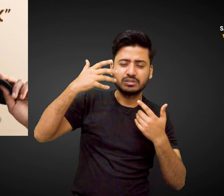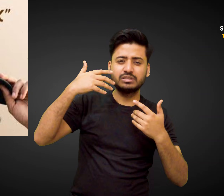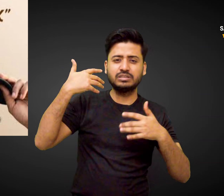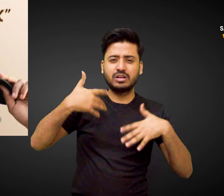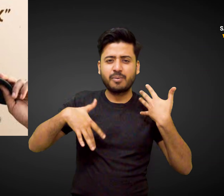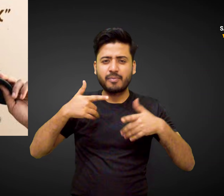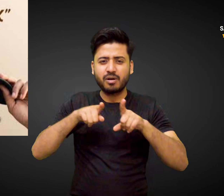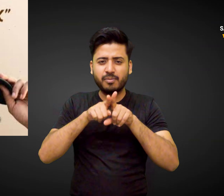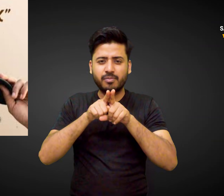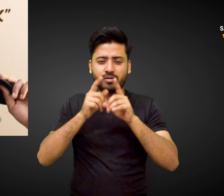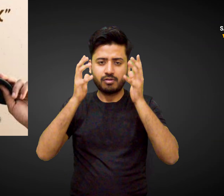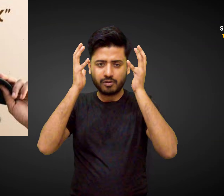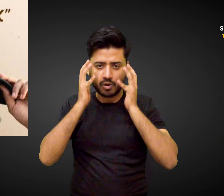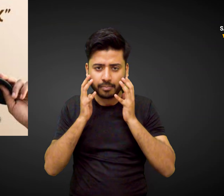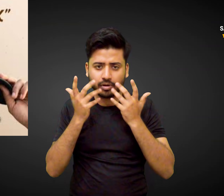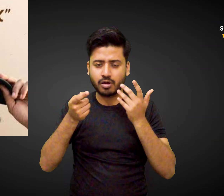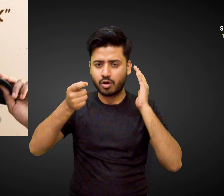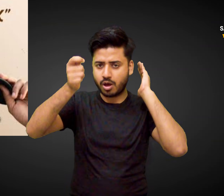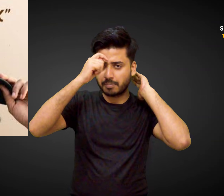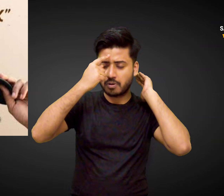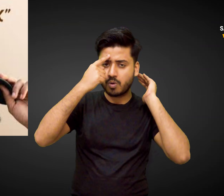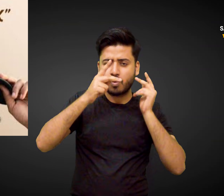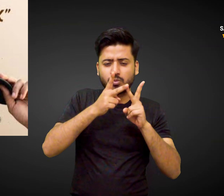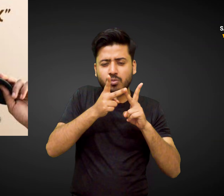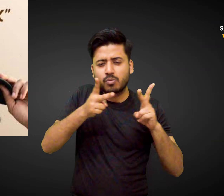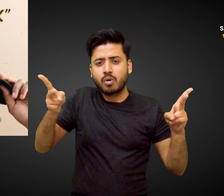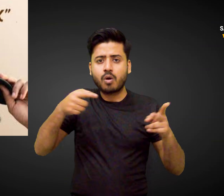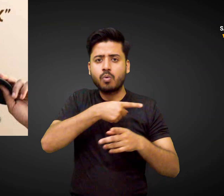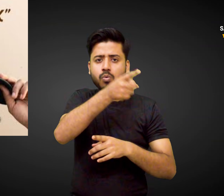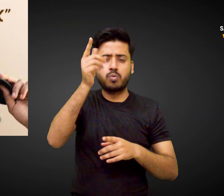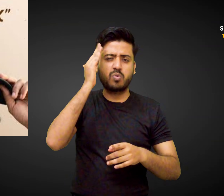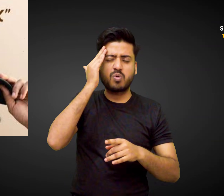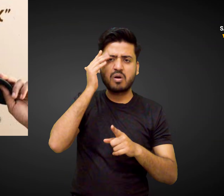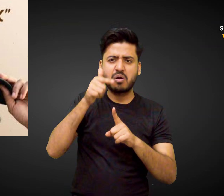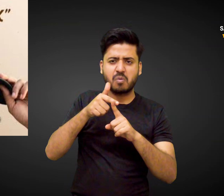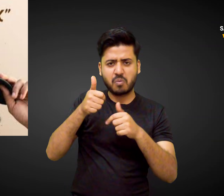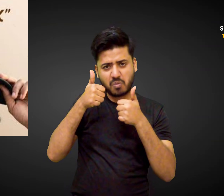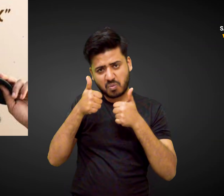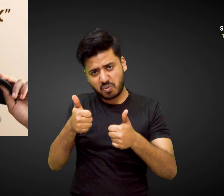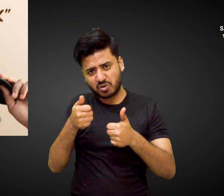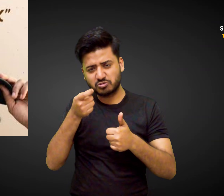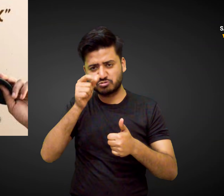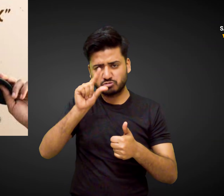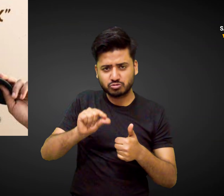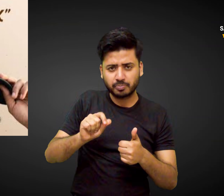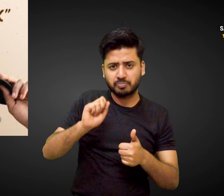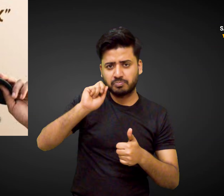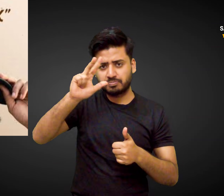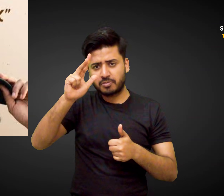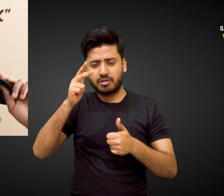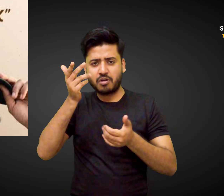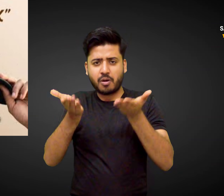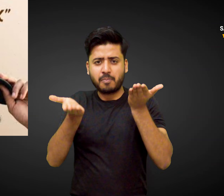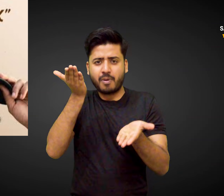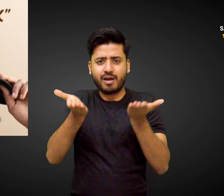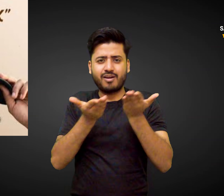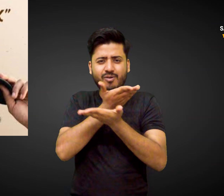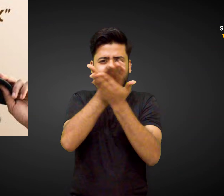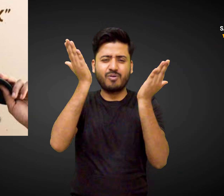here are 5 specific side effects you might want to highlight. Traction alopecia. Constant tension or rubbing from a tight cap can